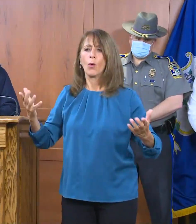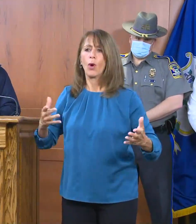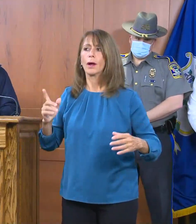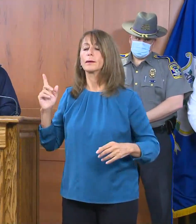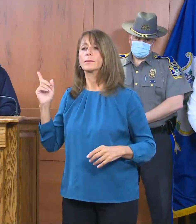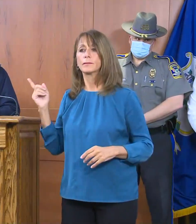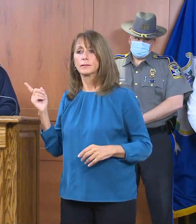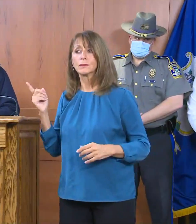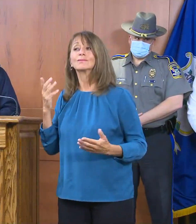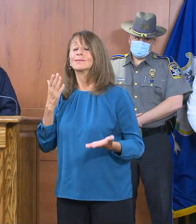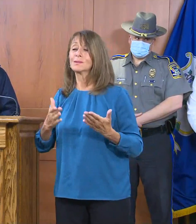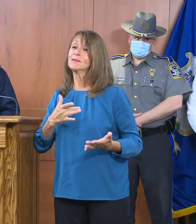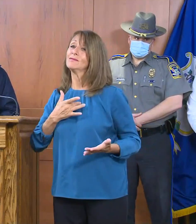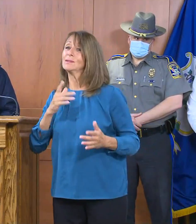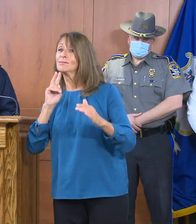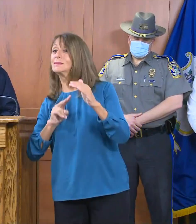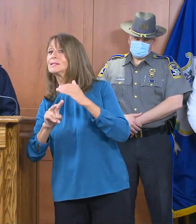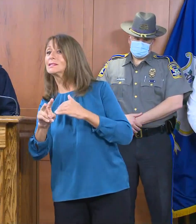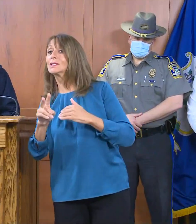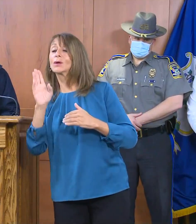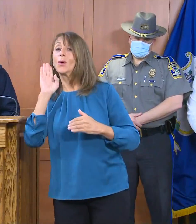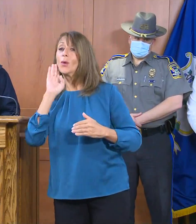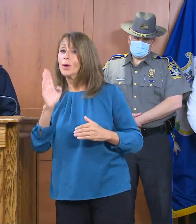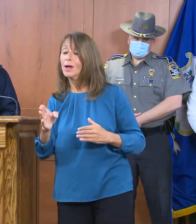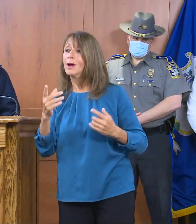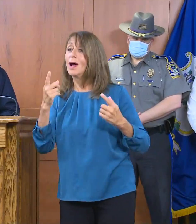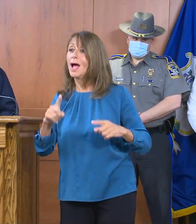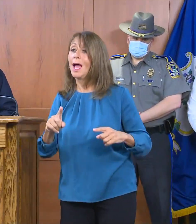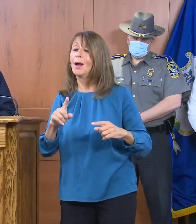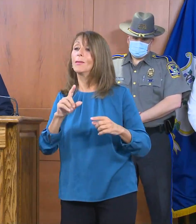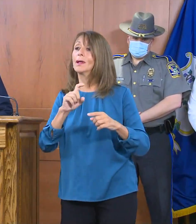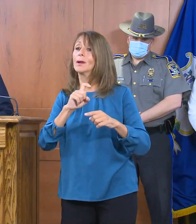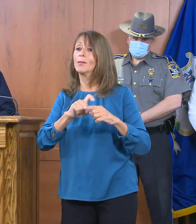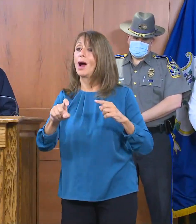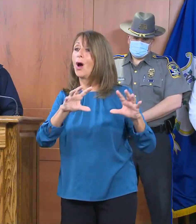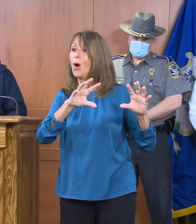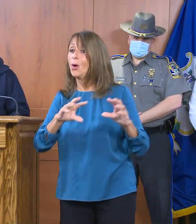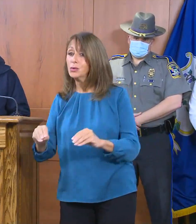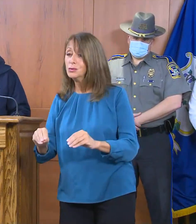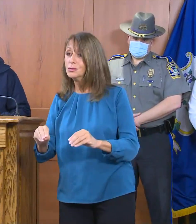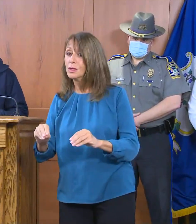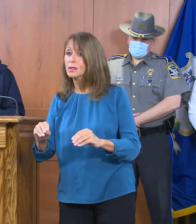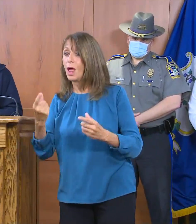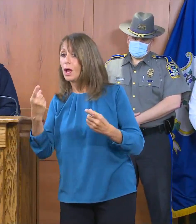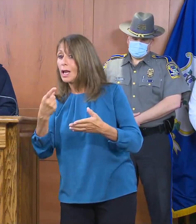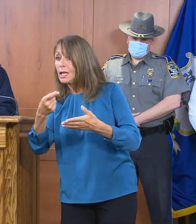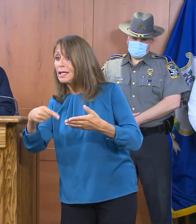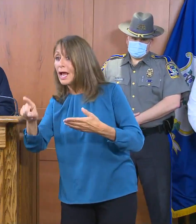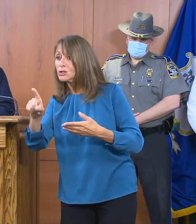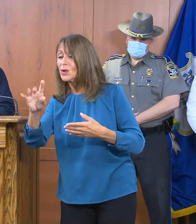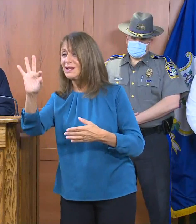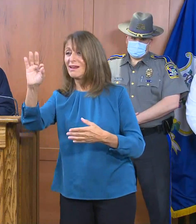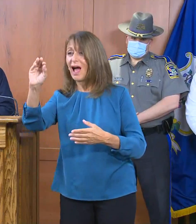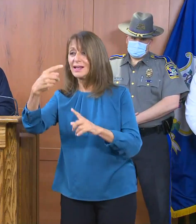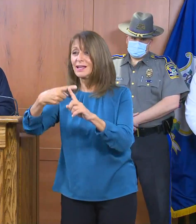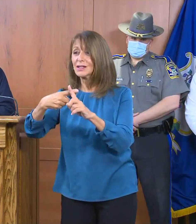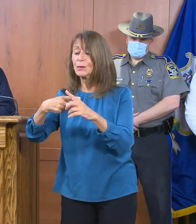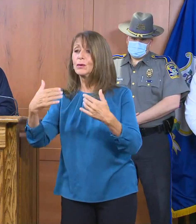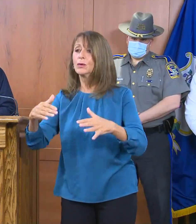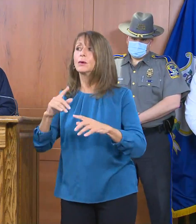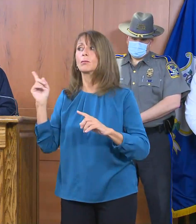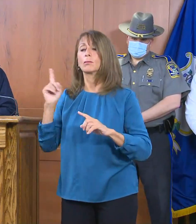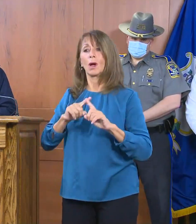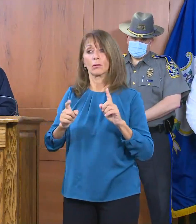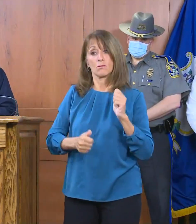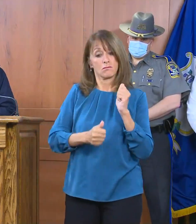there are going to be electric outages, people without air conditioning, 90-degree temperatures next week. First and foremost, we're getting the power